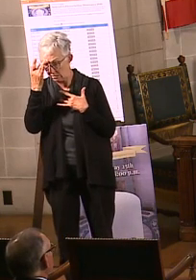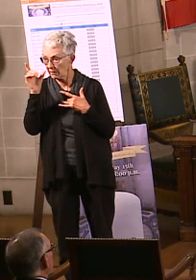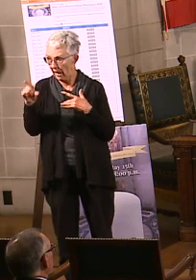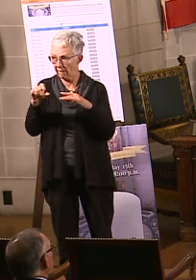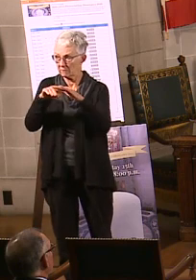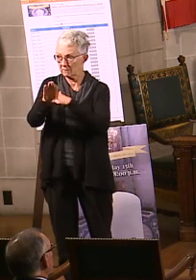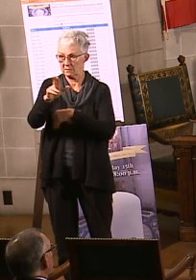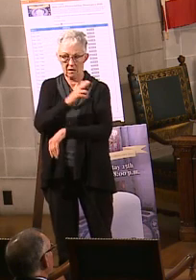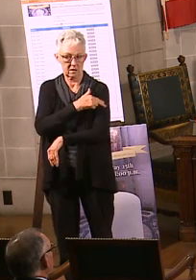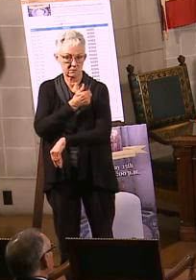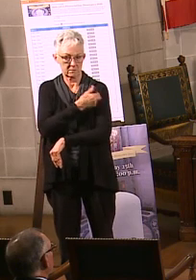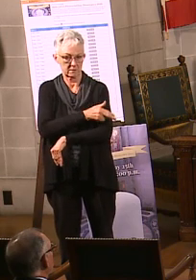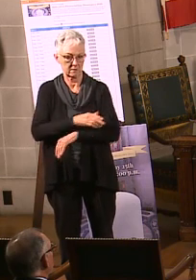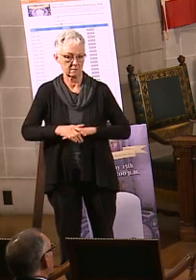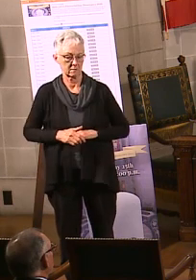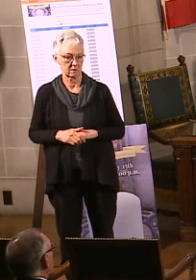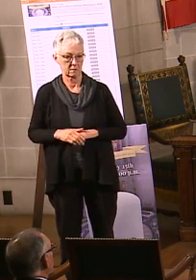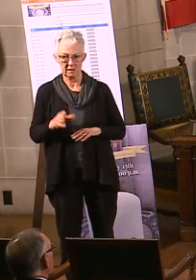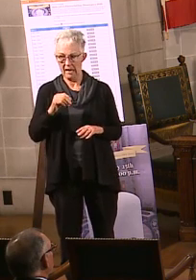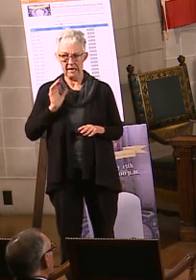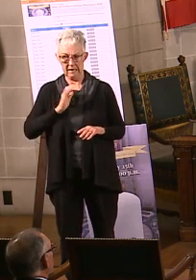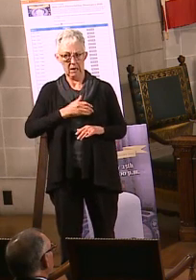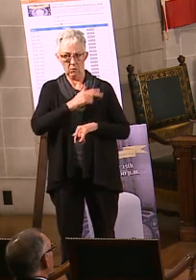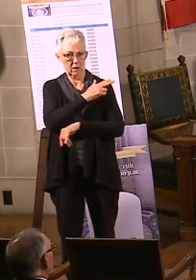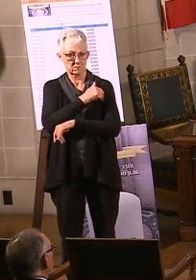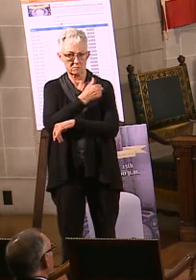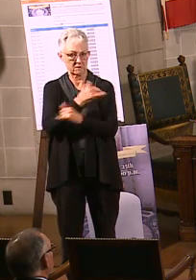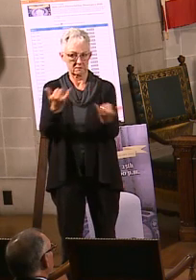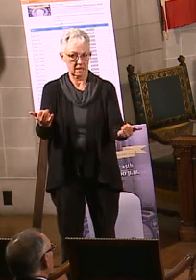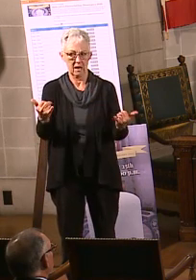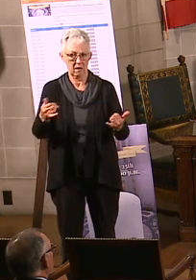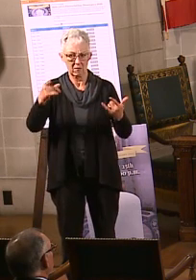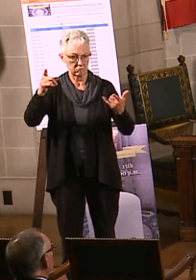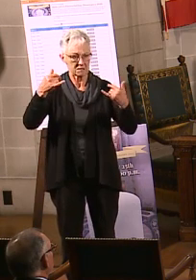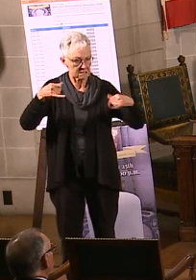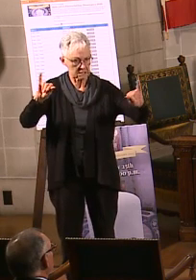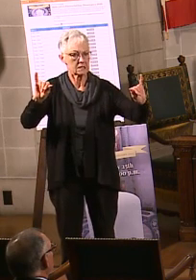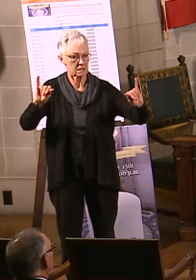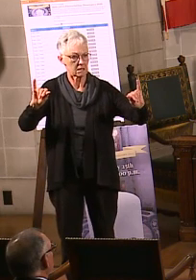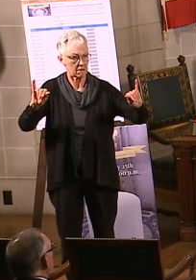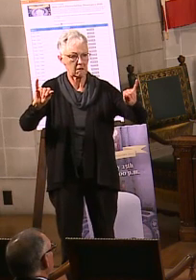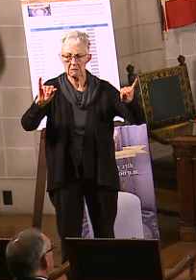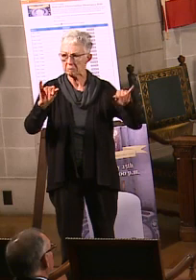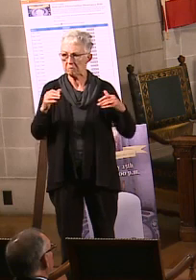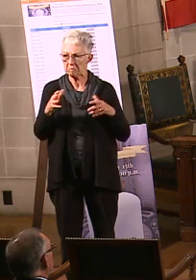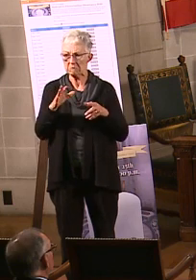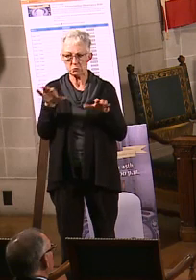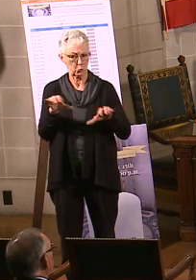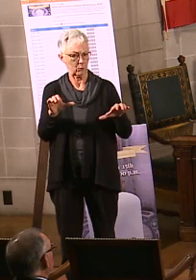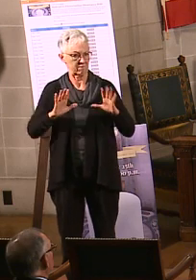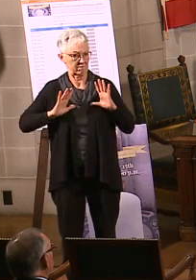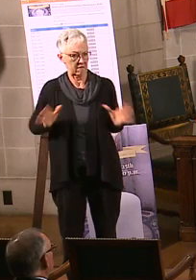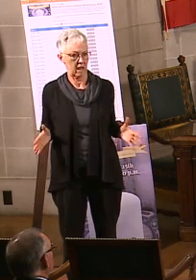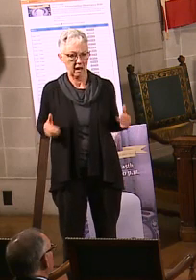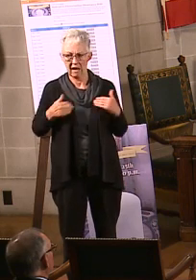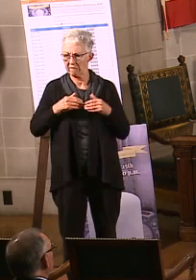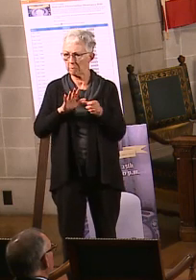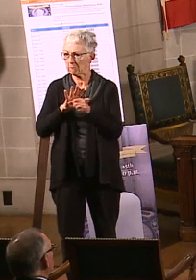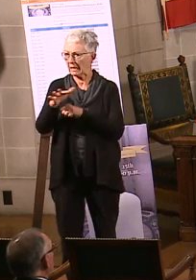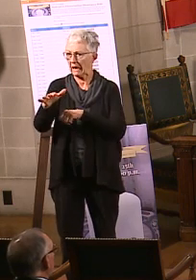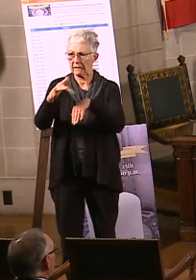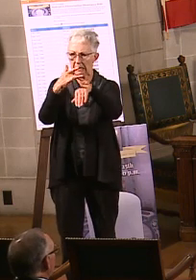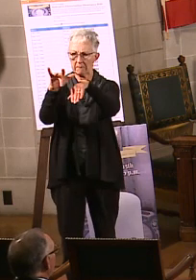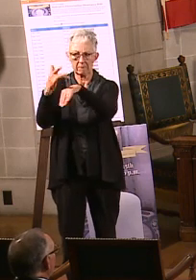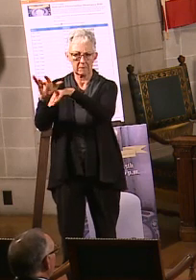concrete measure that we can look at that will tell us how the hospital system is doing, and which is really the goal of what we're trying